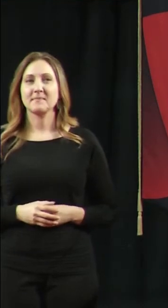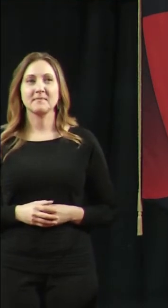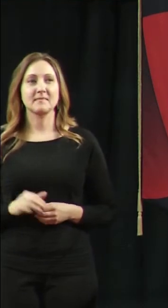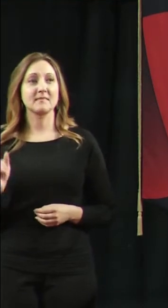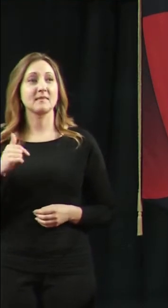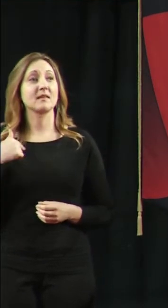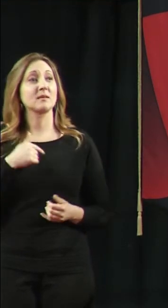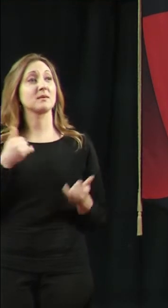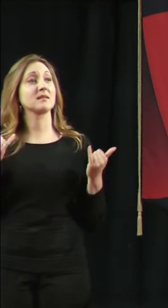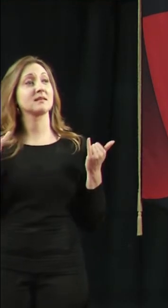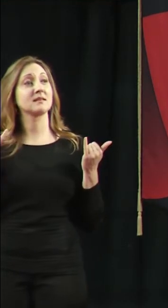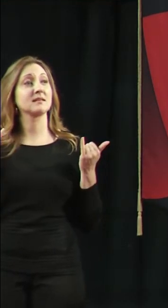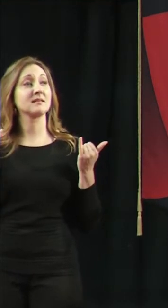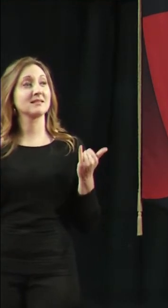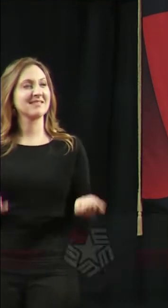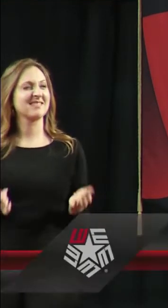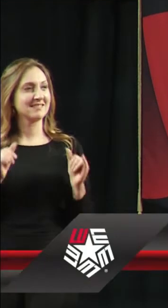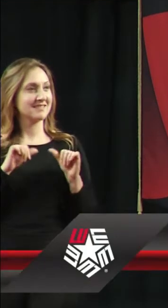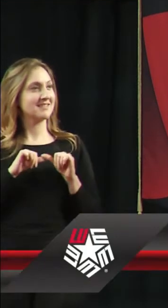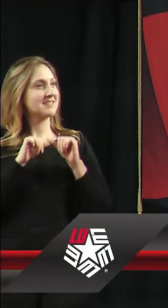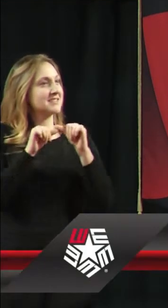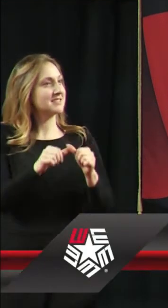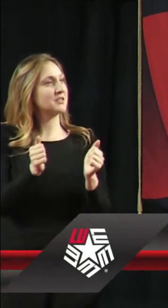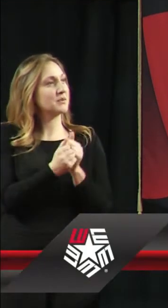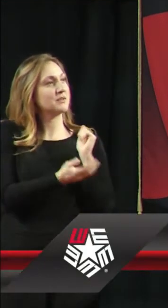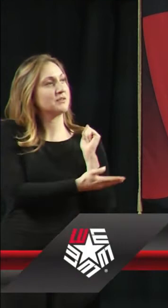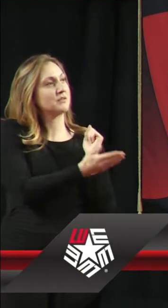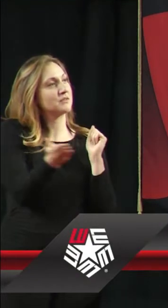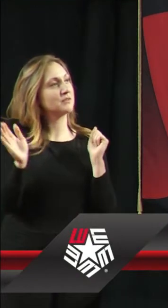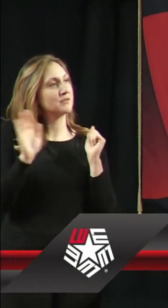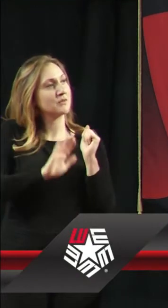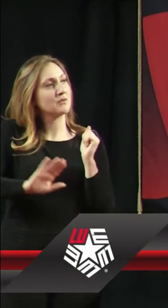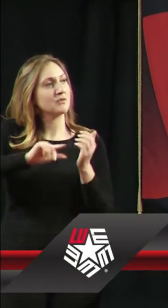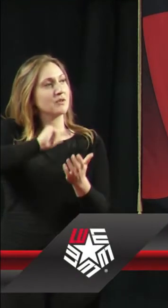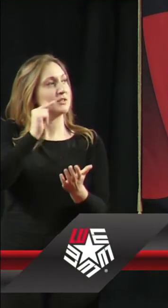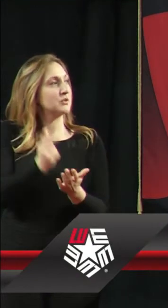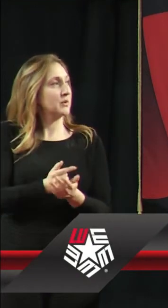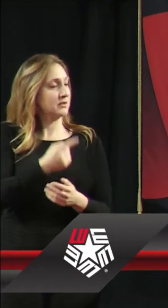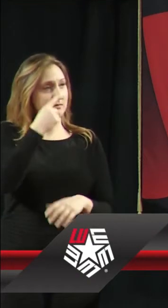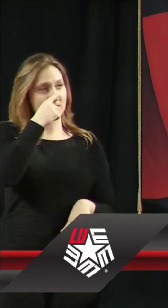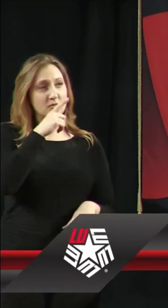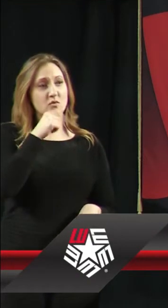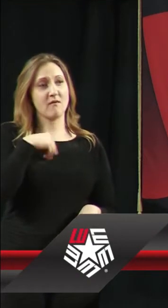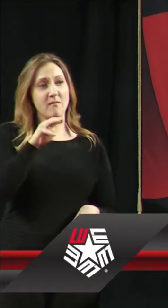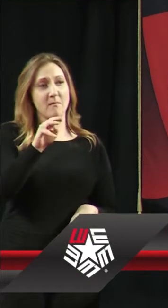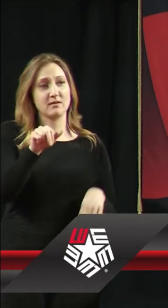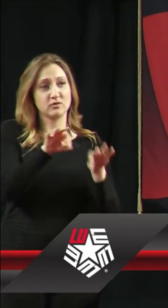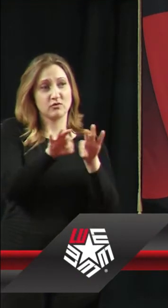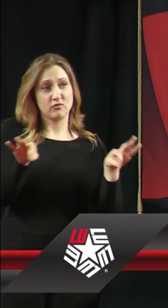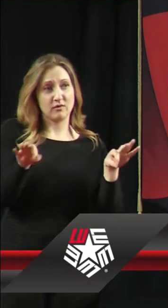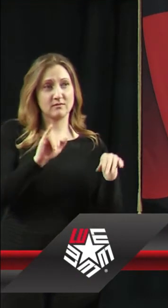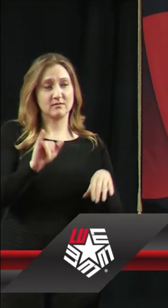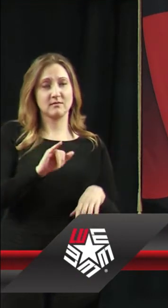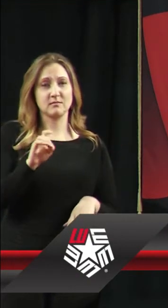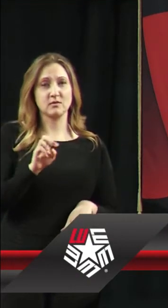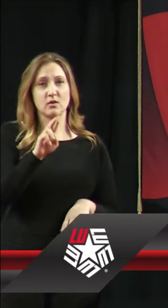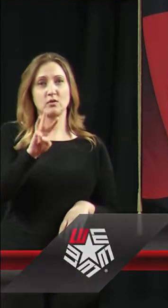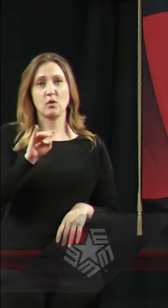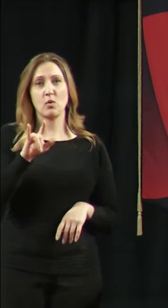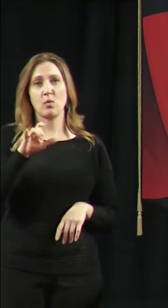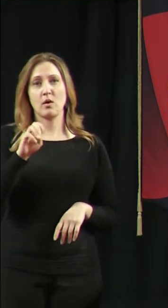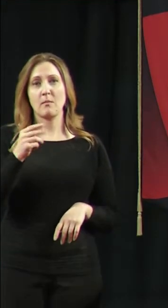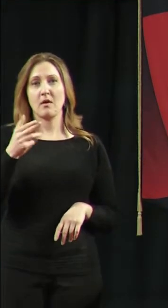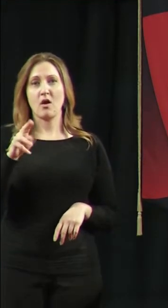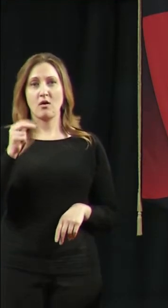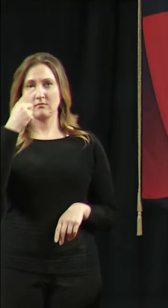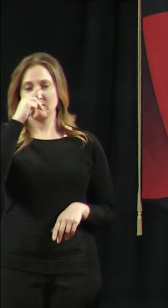We will now continue with the certification of graduates. Will the candidates for the master's degree and Dr. William Harn